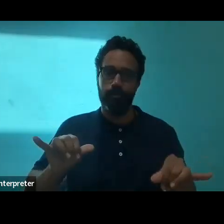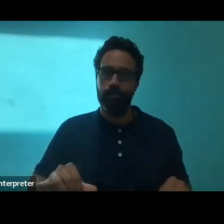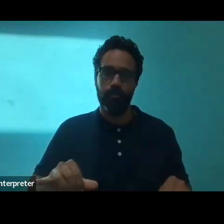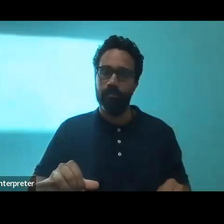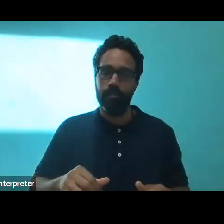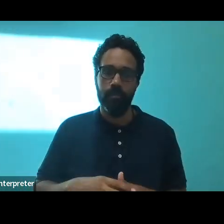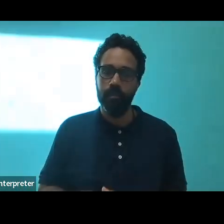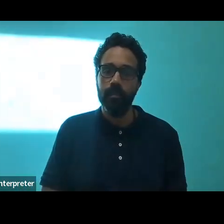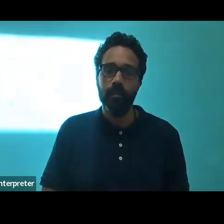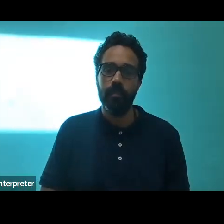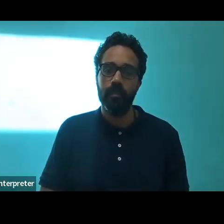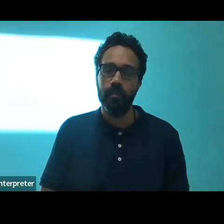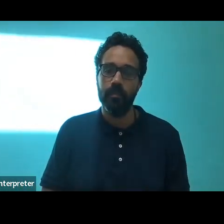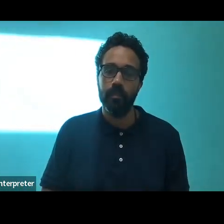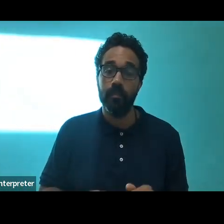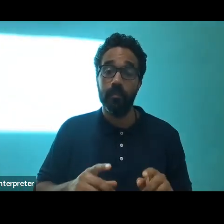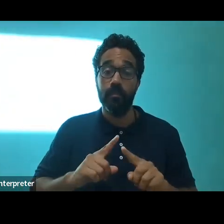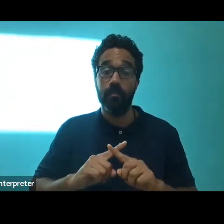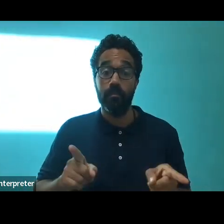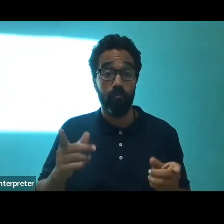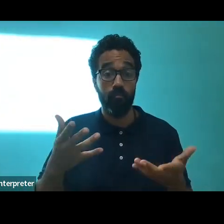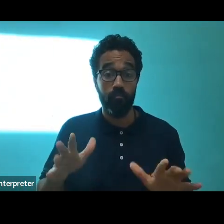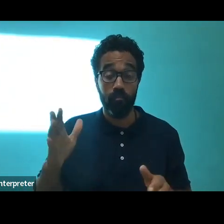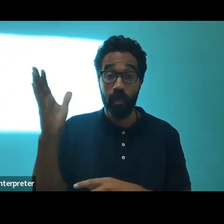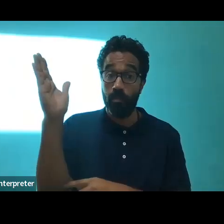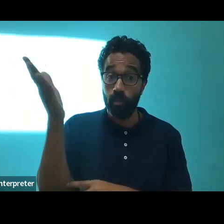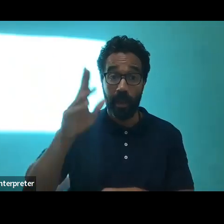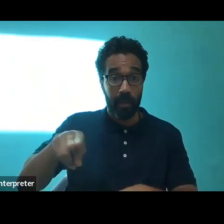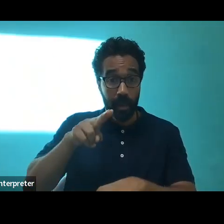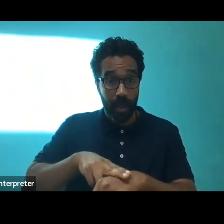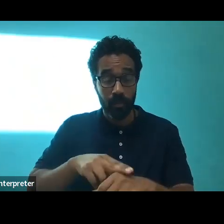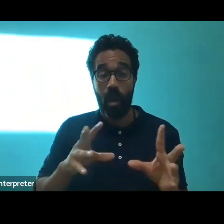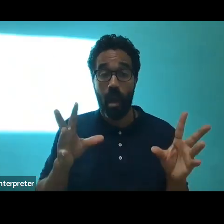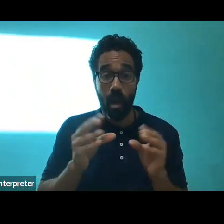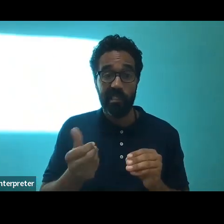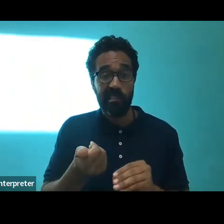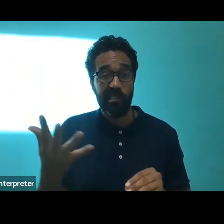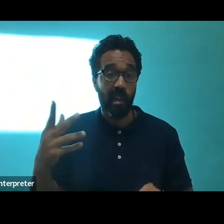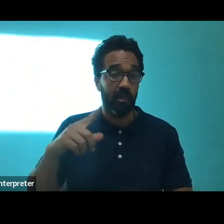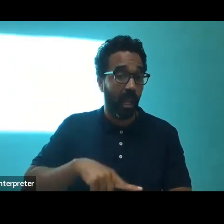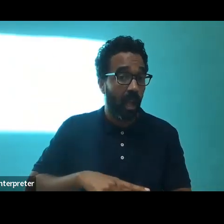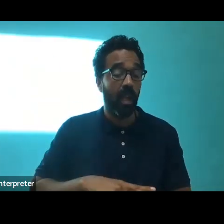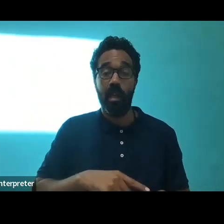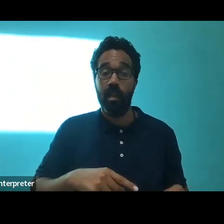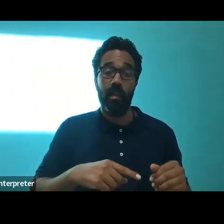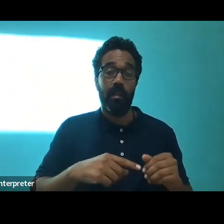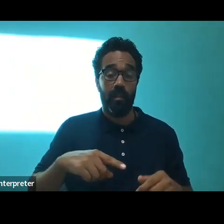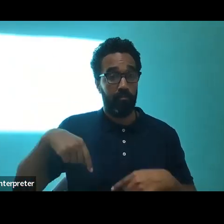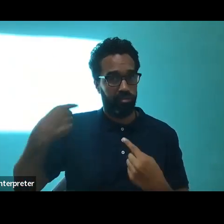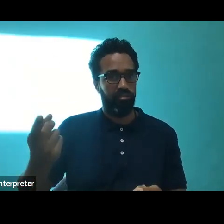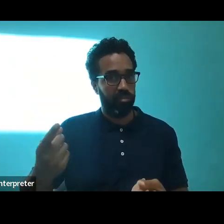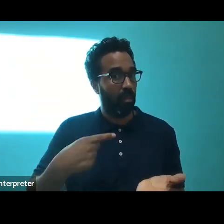it's also been presented at national conferences numerous times through the years.